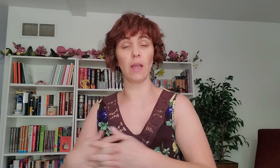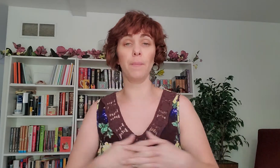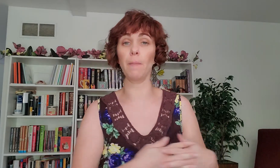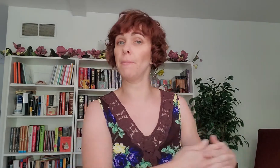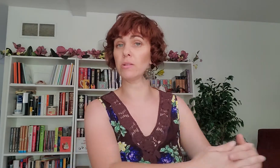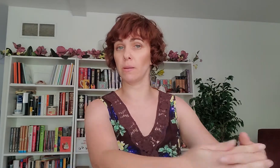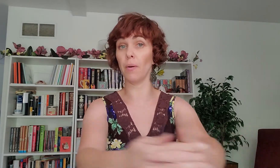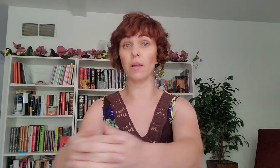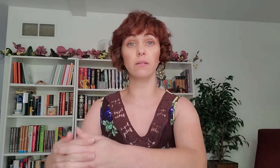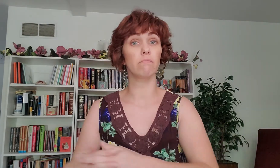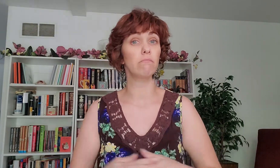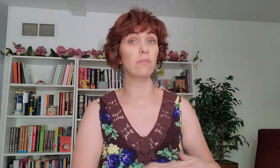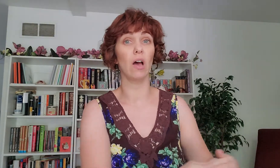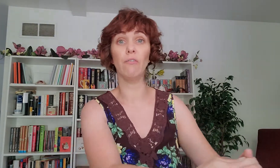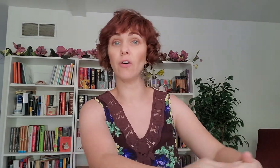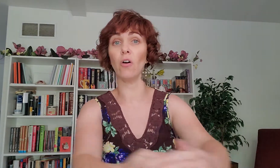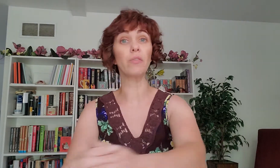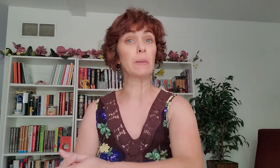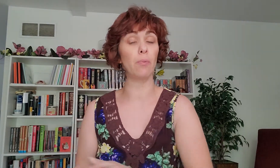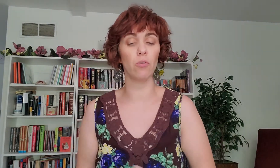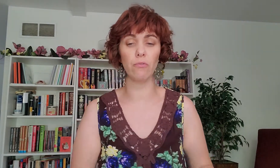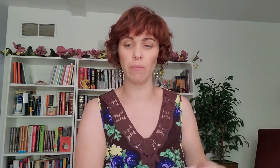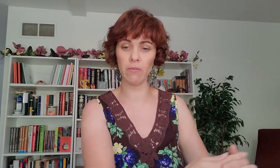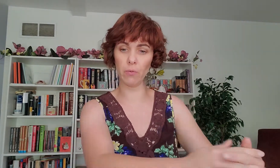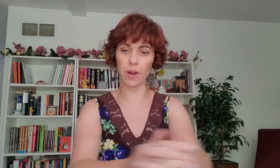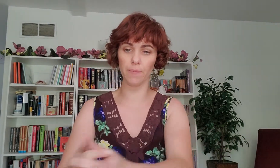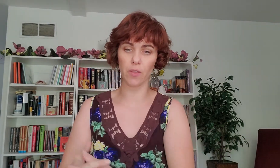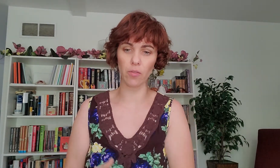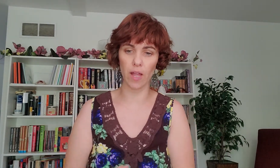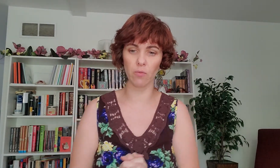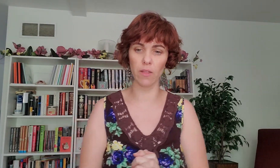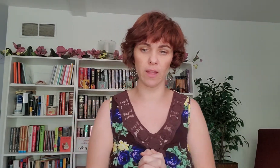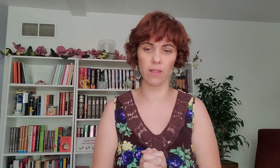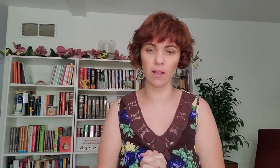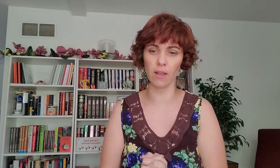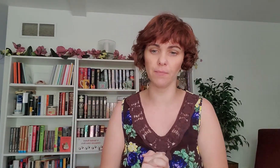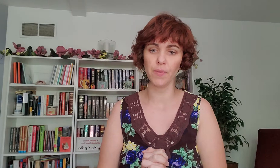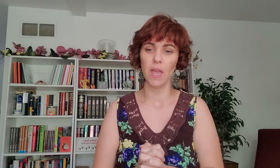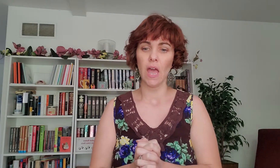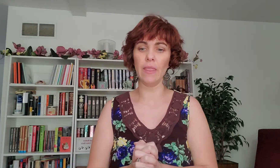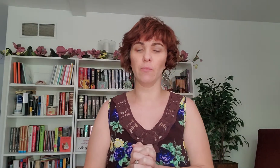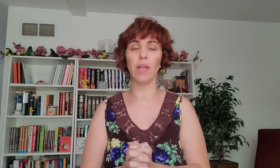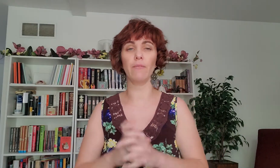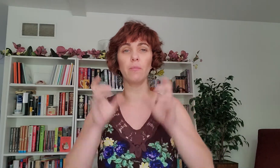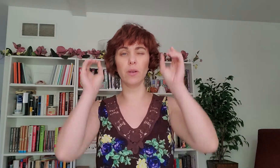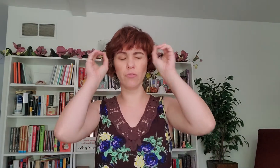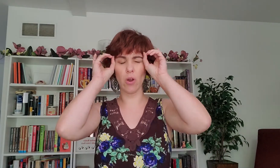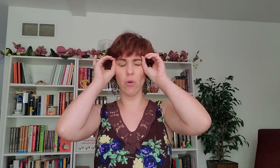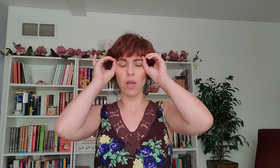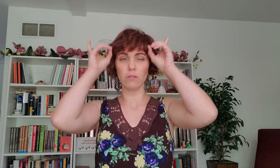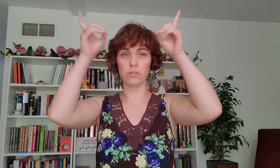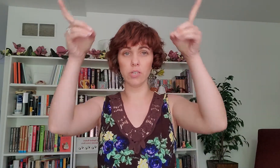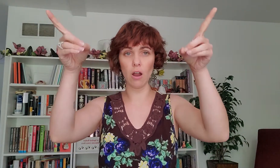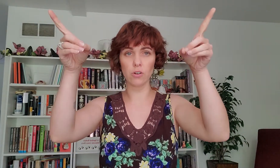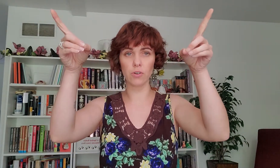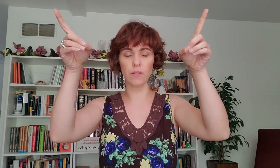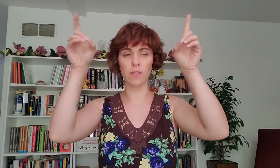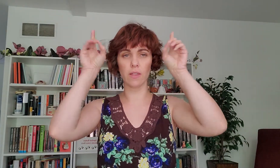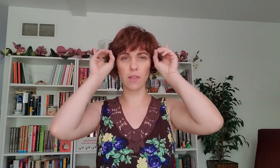big melting pot of all the peoples from everywhere. So that's why that's that sign. And then we have the Monroe Doctrine. This is the sign